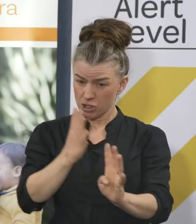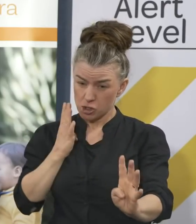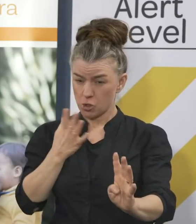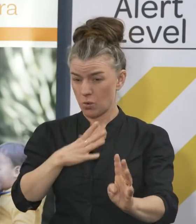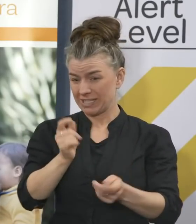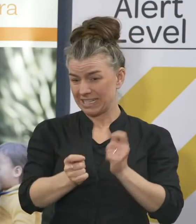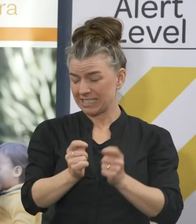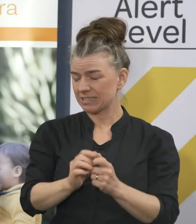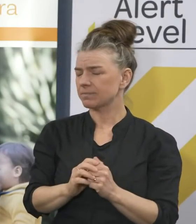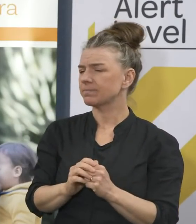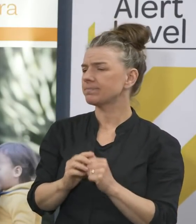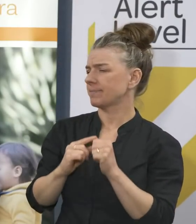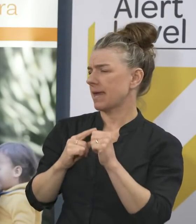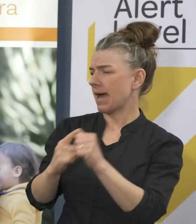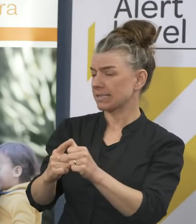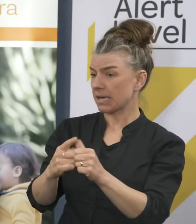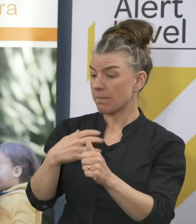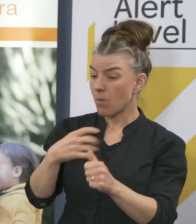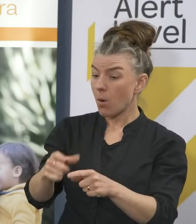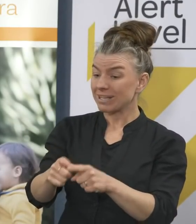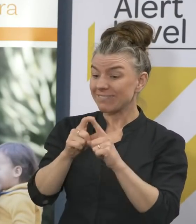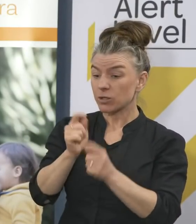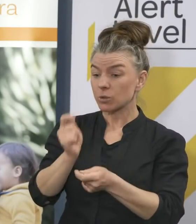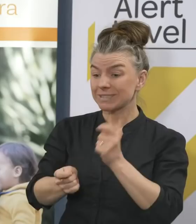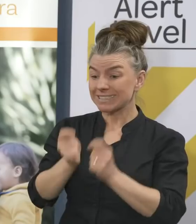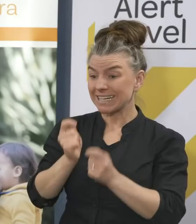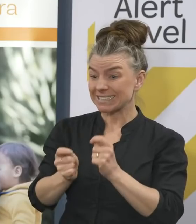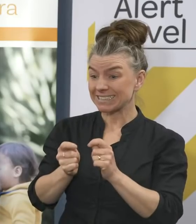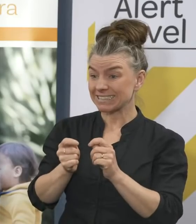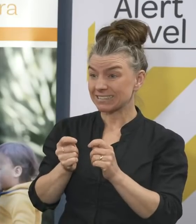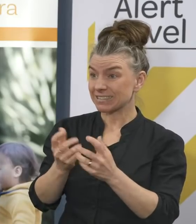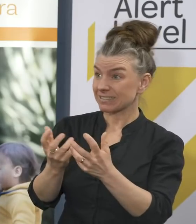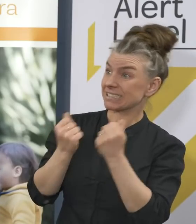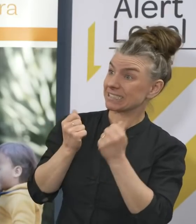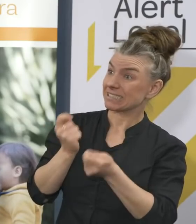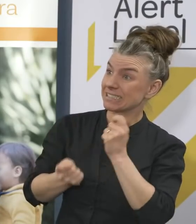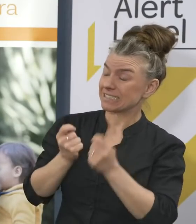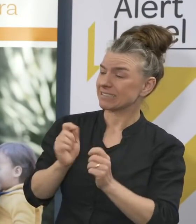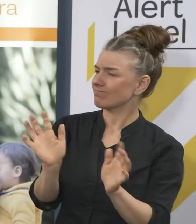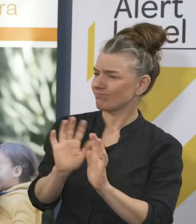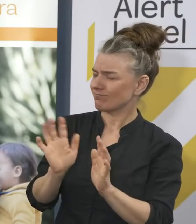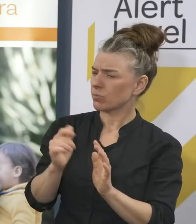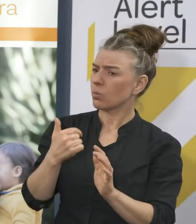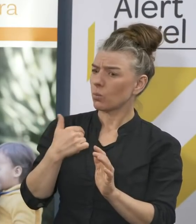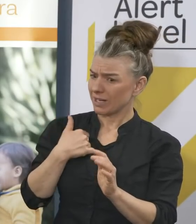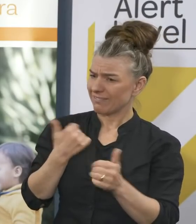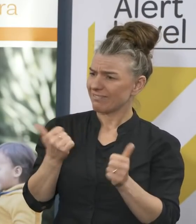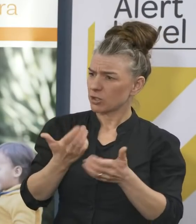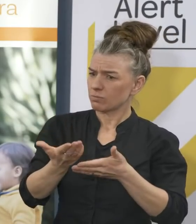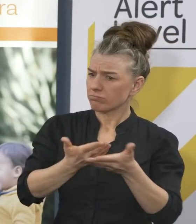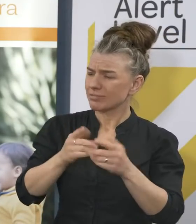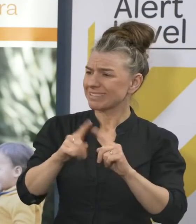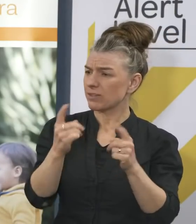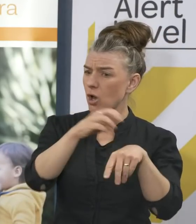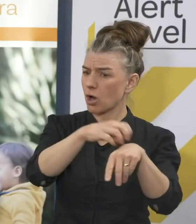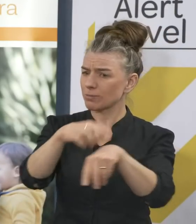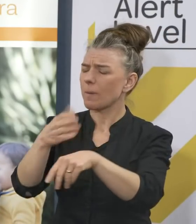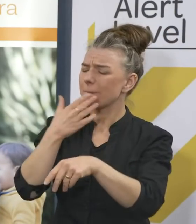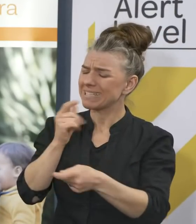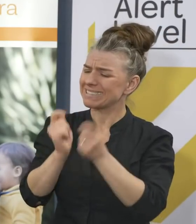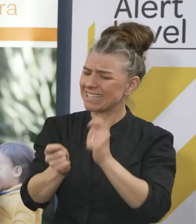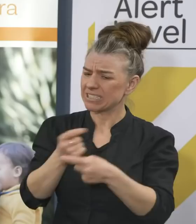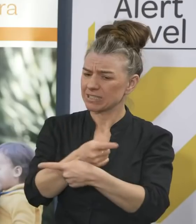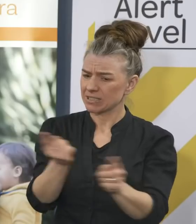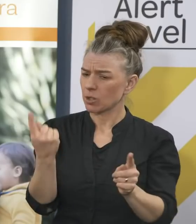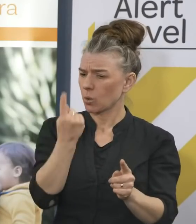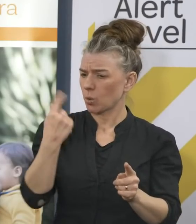so it won't be harder to get testing, because actually we've talked with the DHBs about making sure testing is available for people that need it.